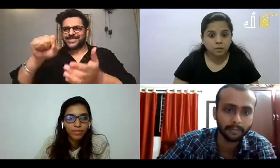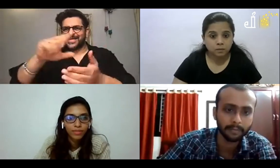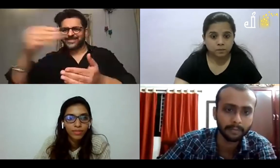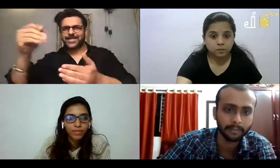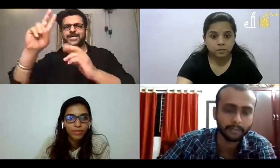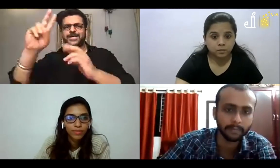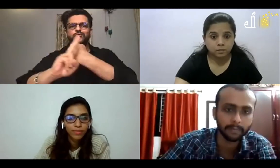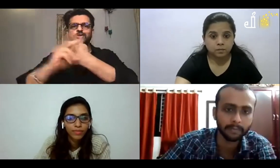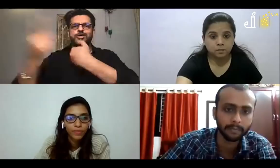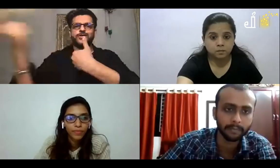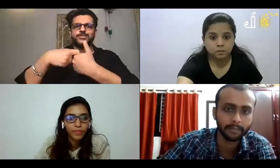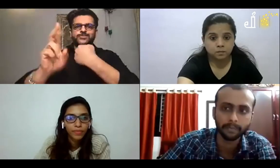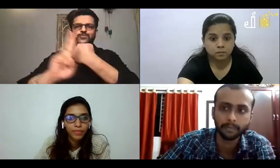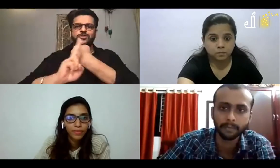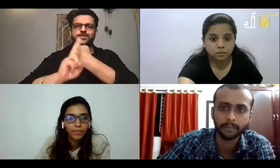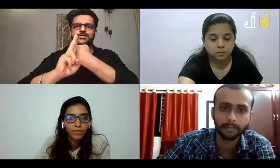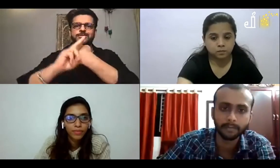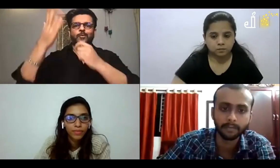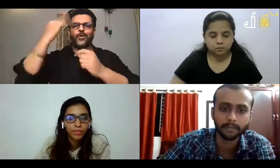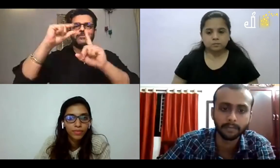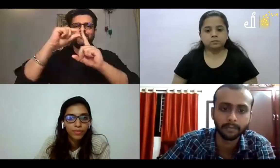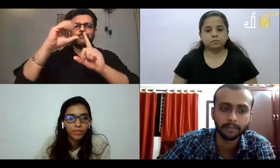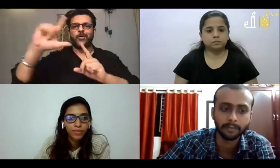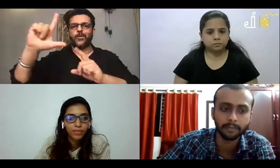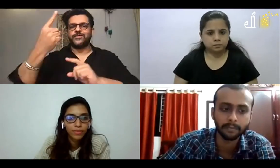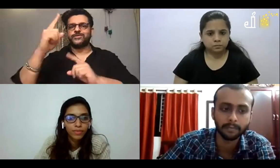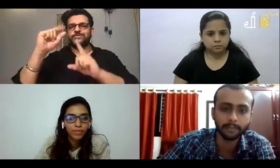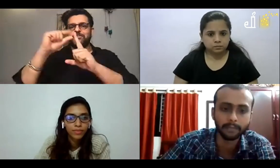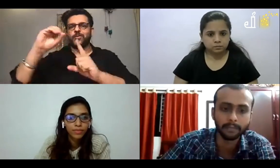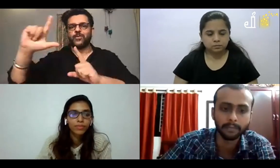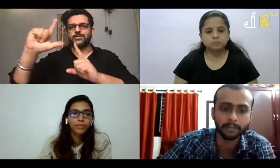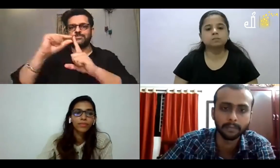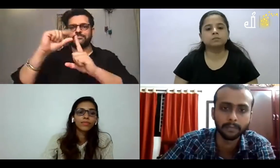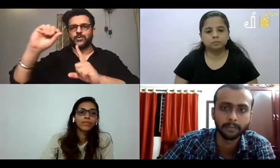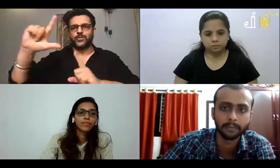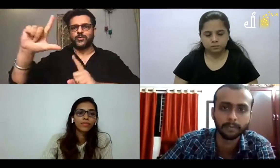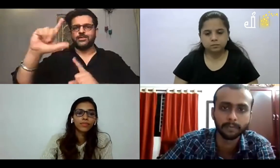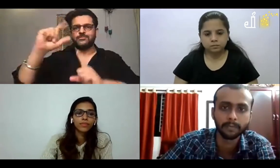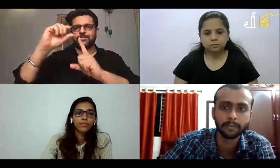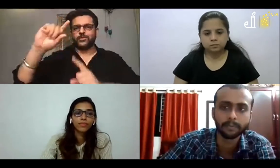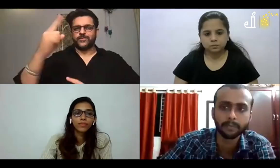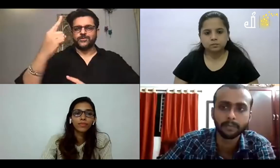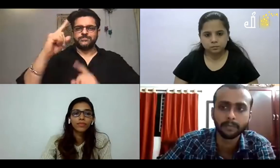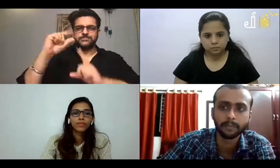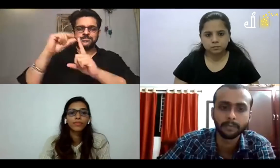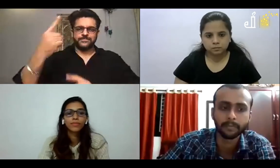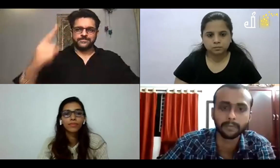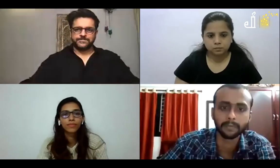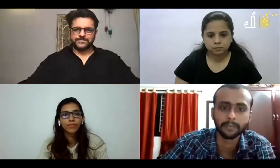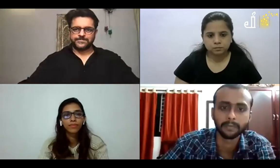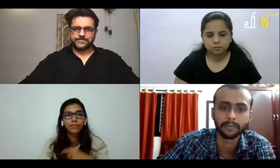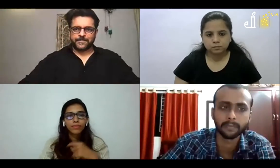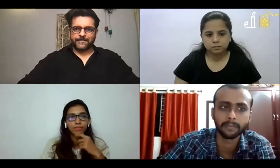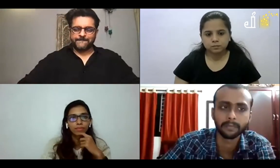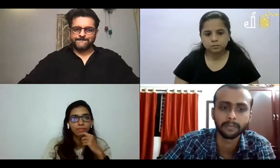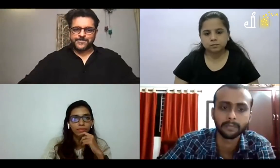Manisha and Tushar. Oh, I would need Tushar to join because we have a poll first.